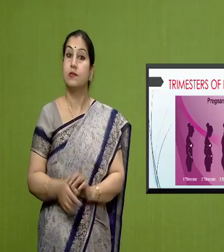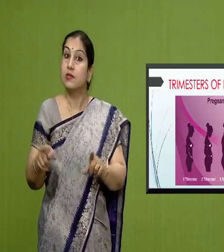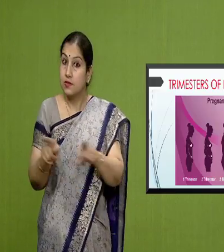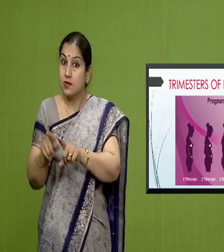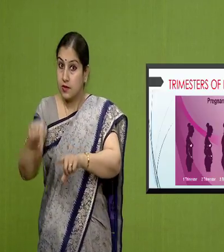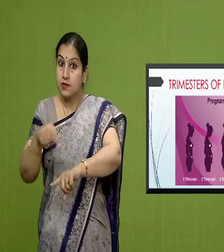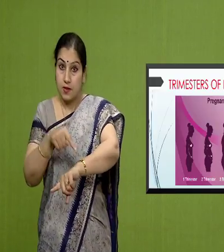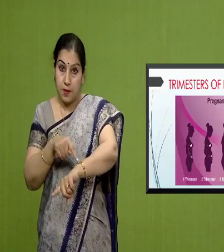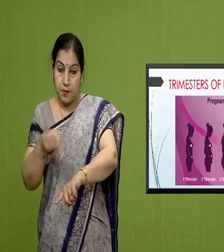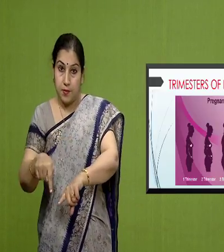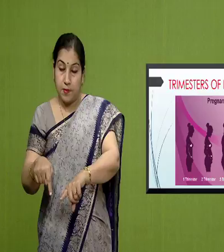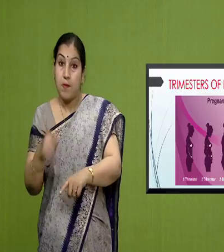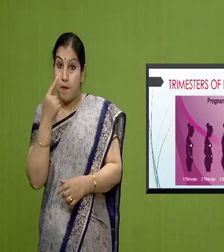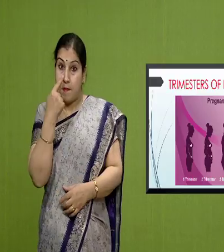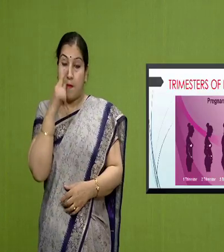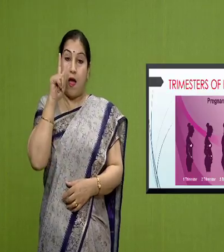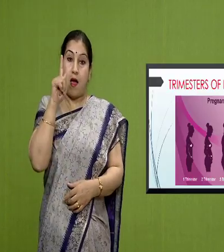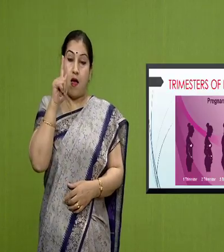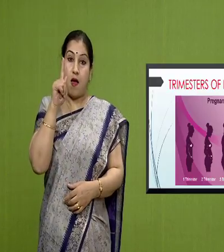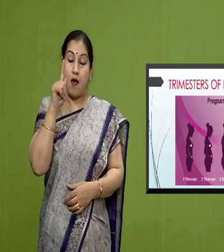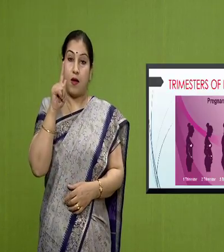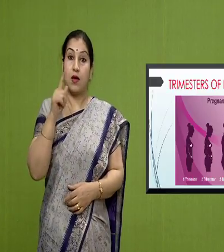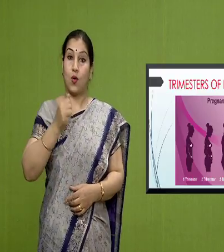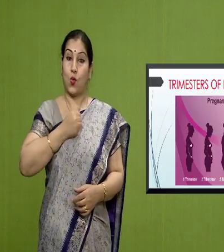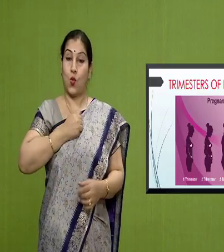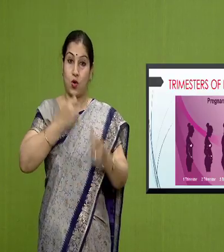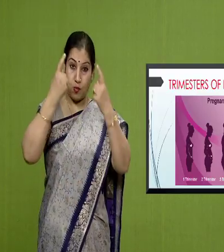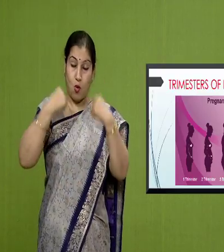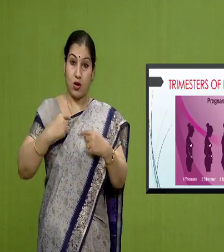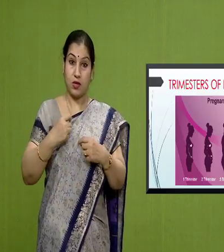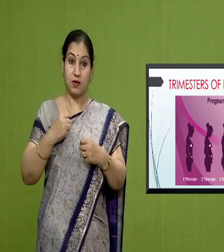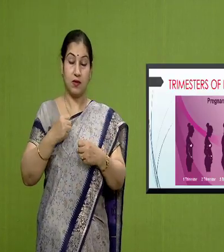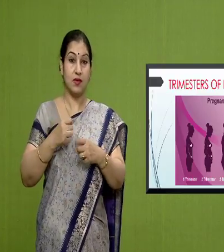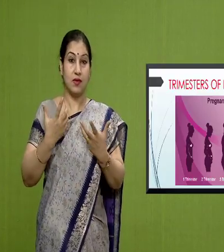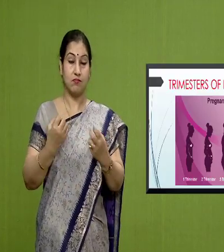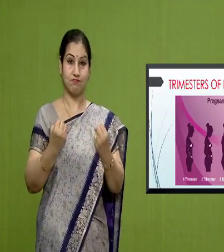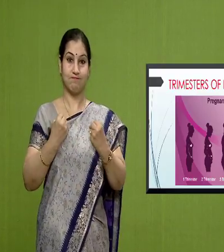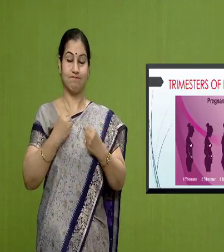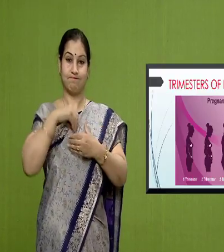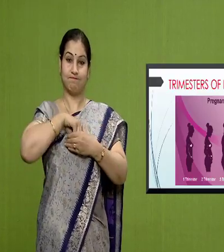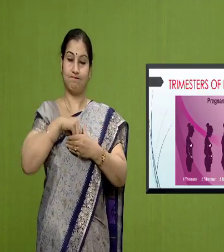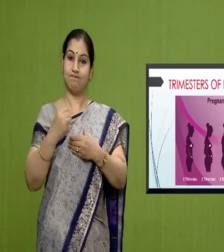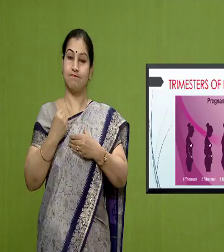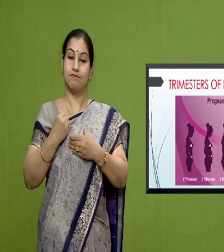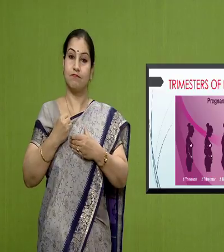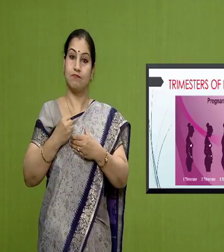At this time, mother transfers her antibodies to protect her